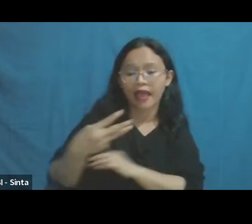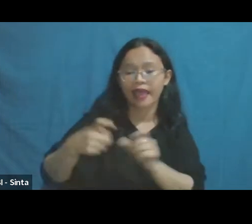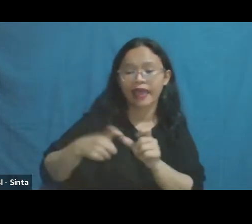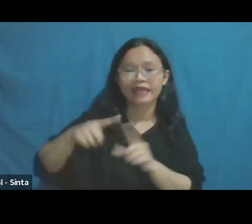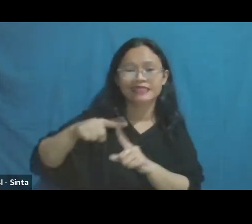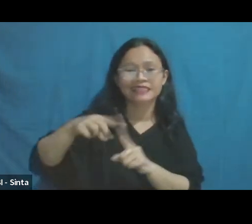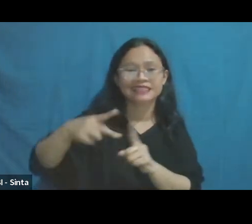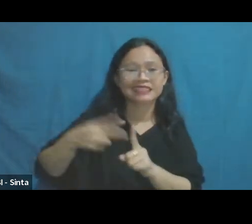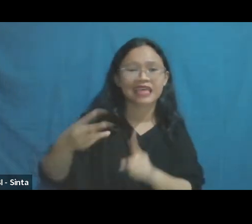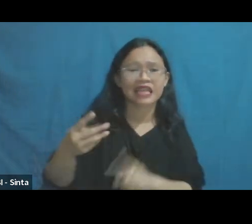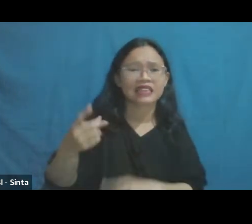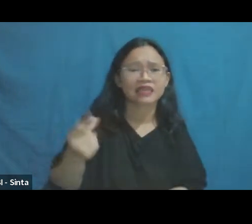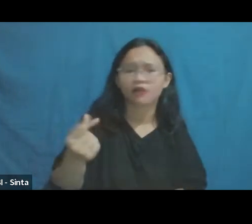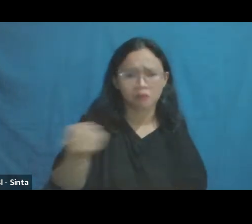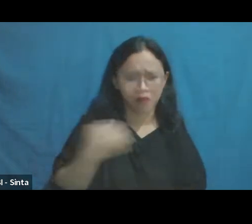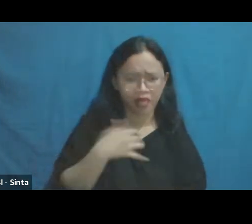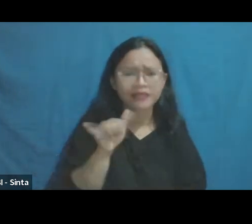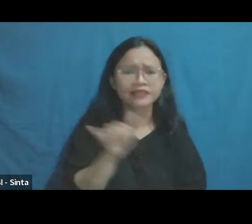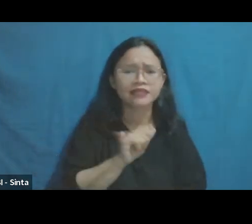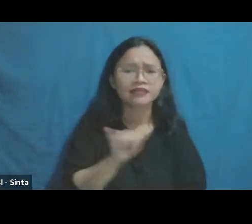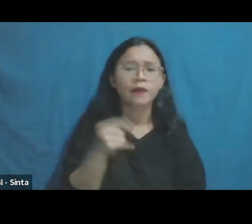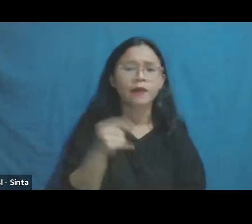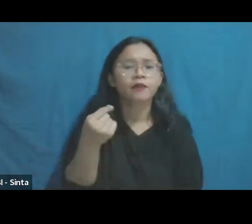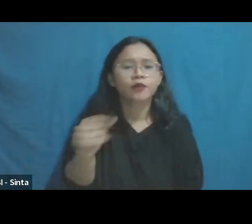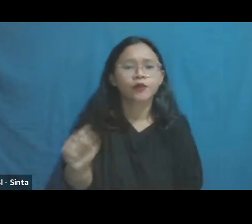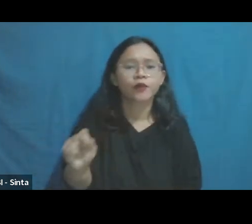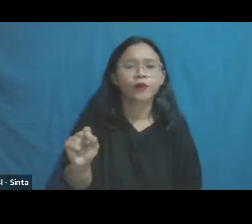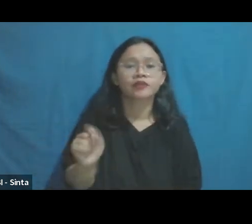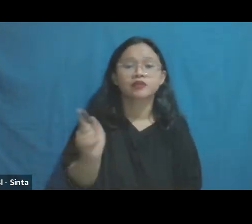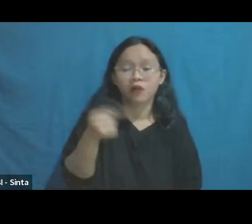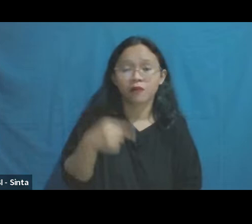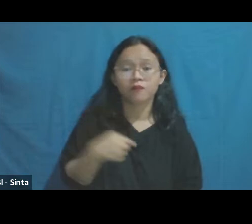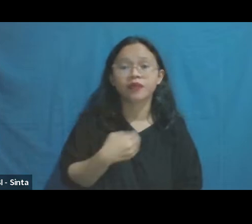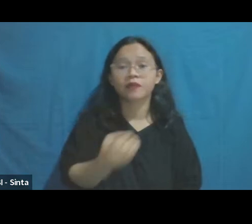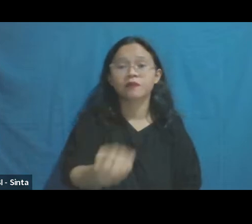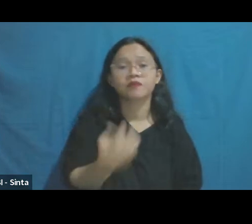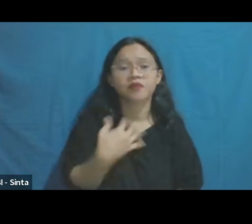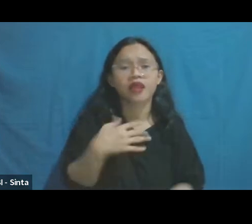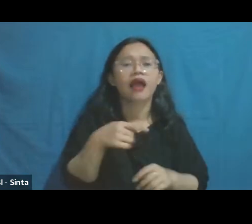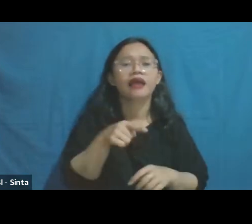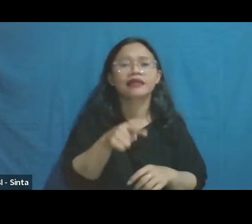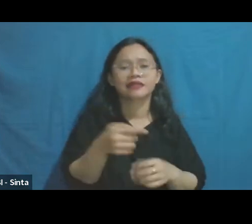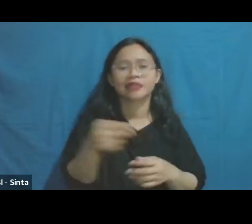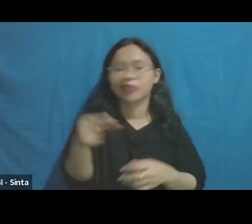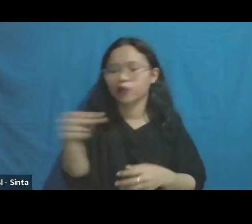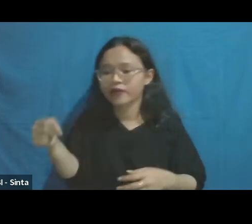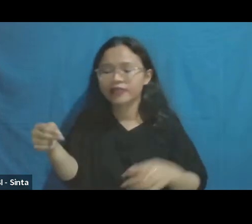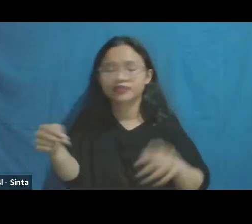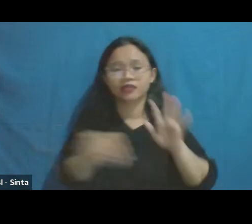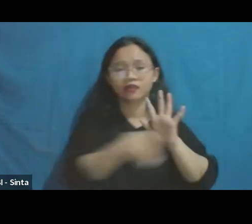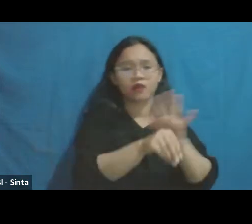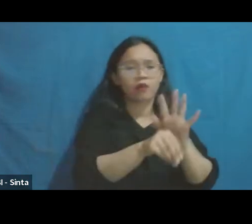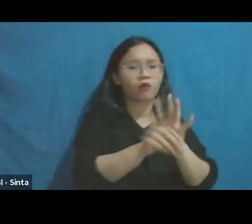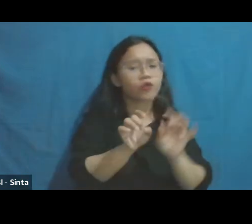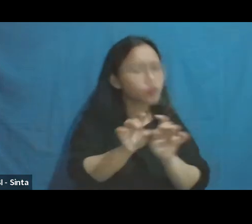consciousness that we are different, we are suffering, and if we don't act, if we